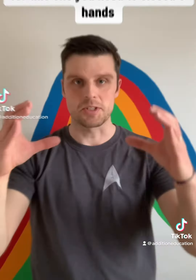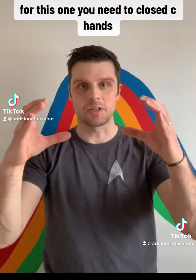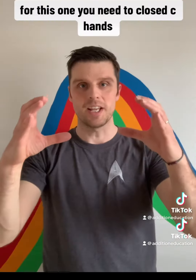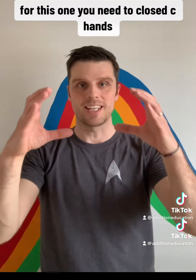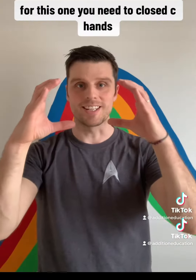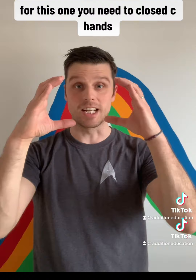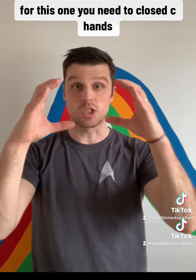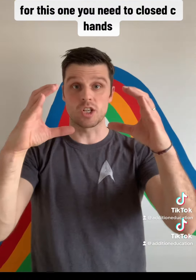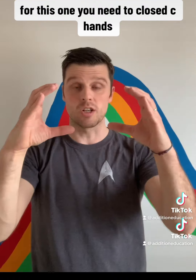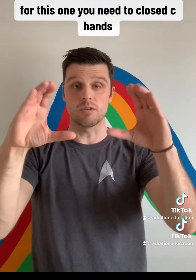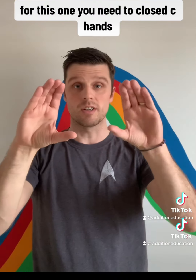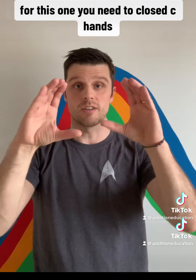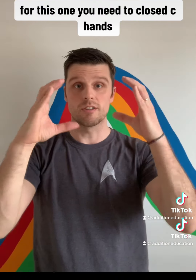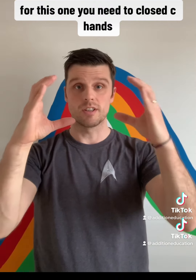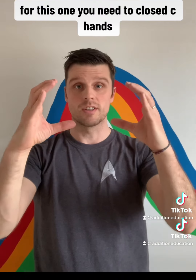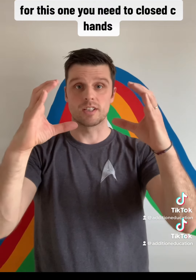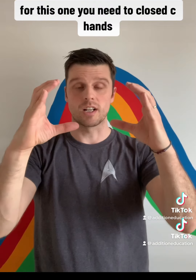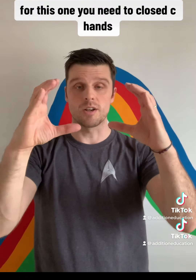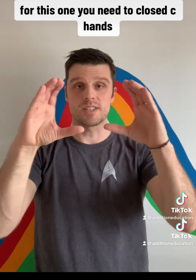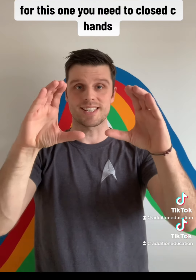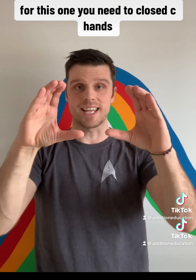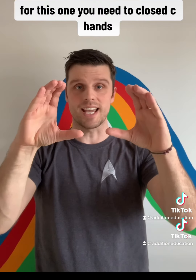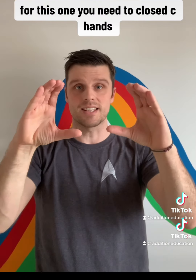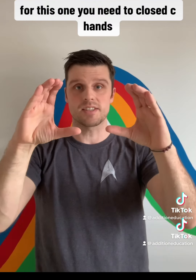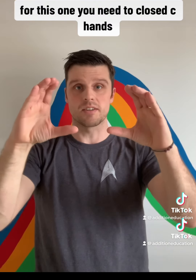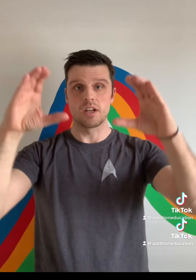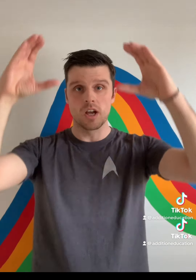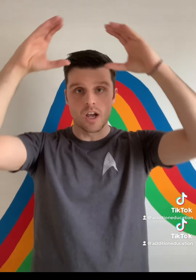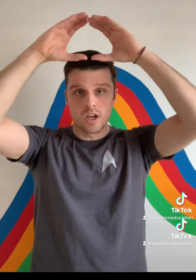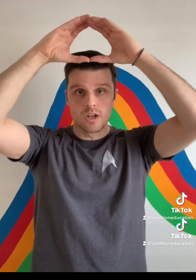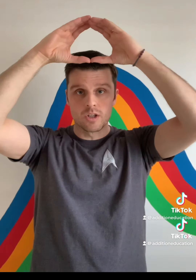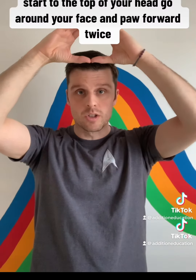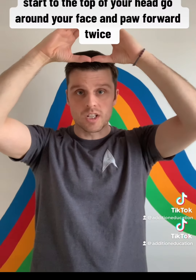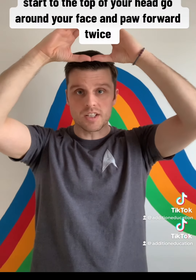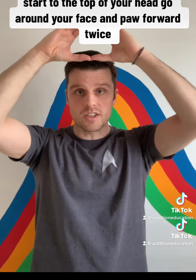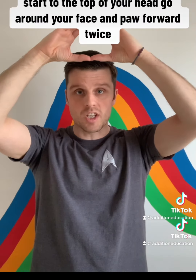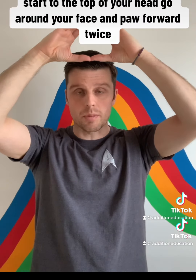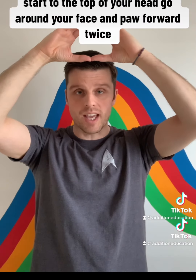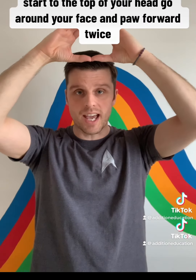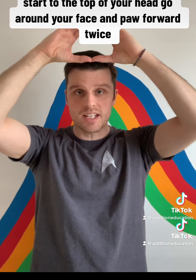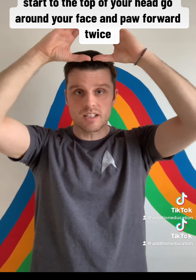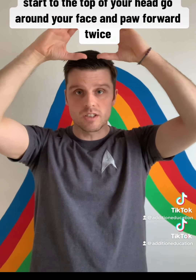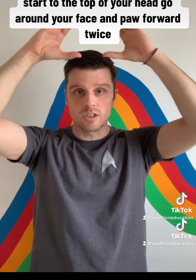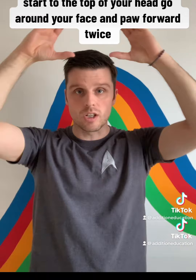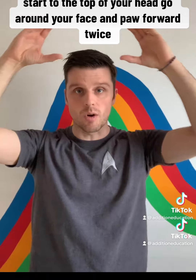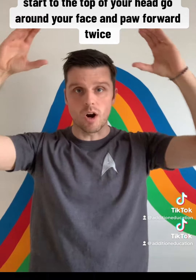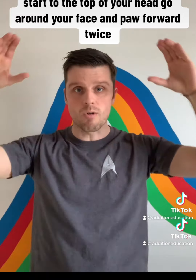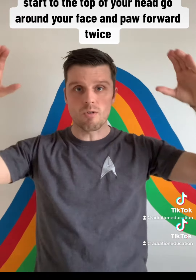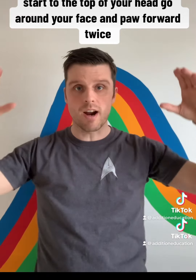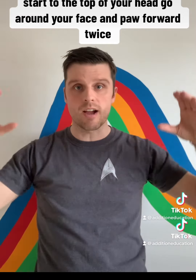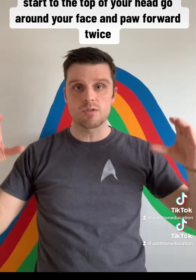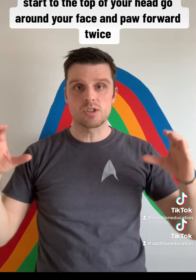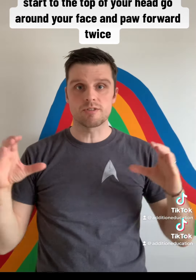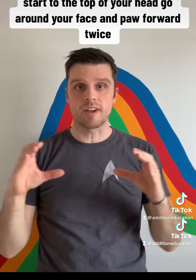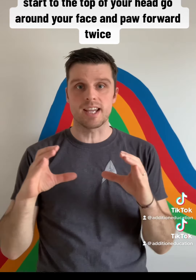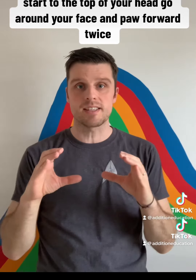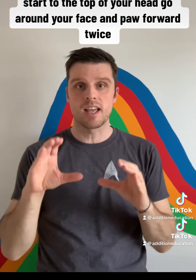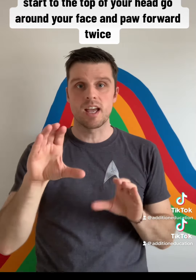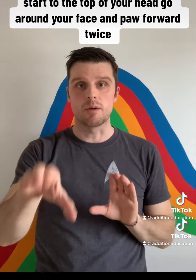This one, you're going to need 2 closed C hands. Start at the top of your head, go around your face and